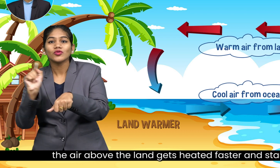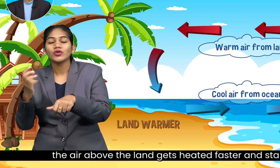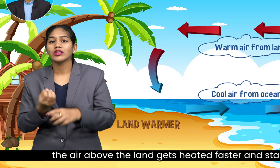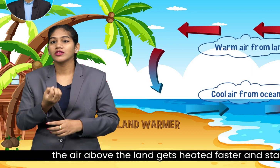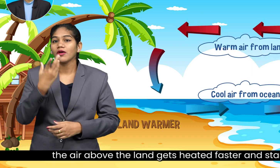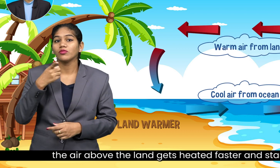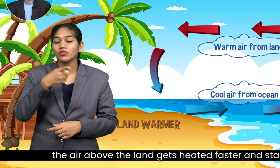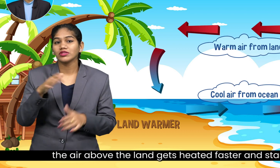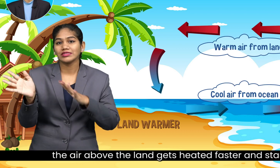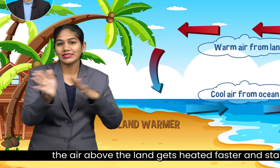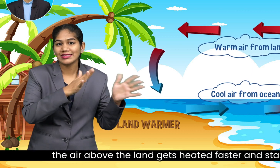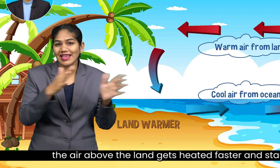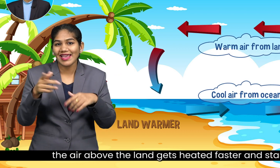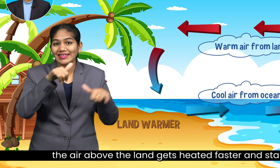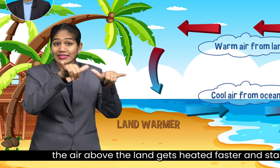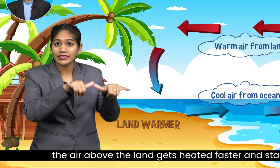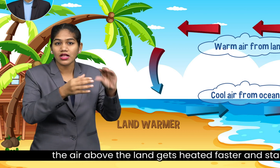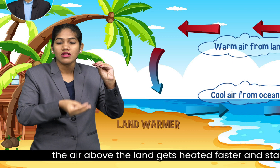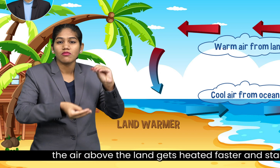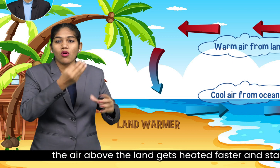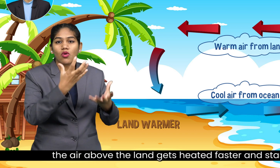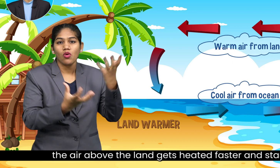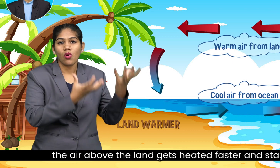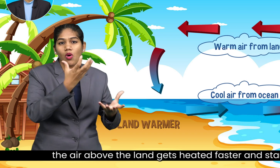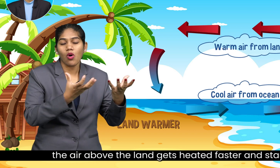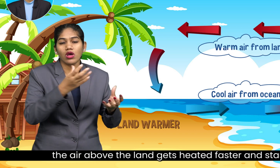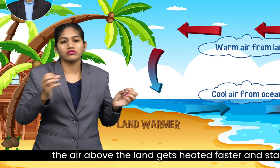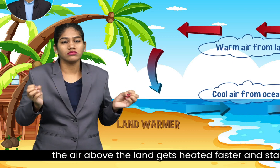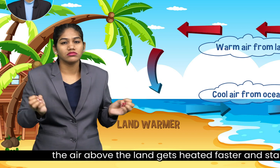land gets heated faster and starts rising.